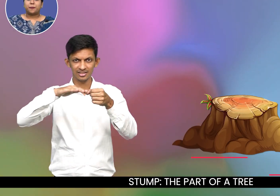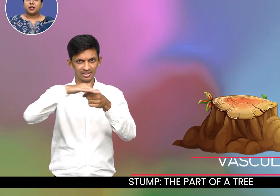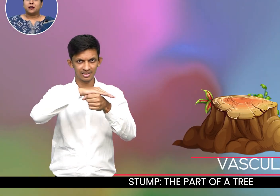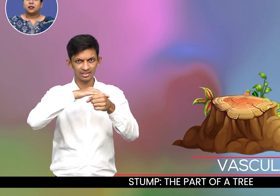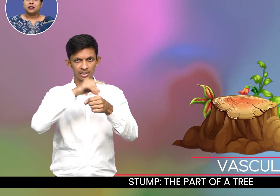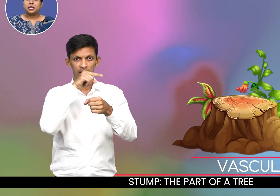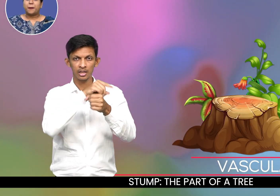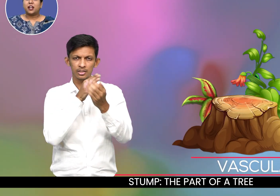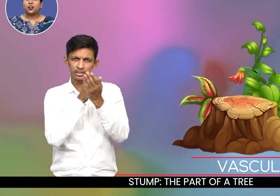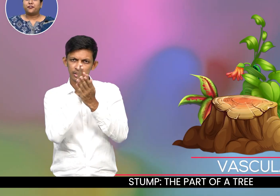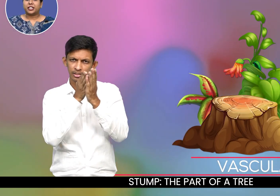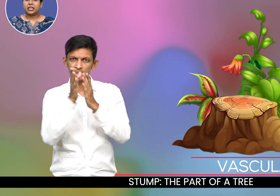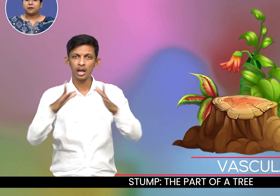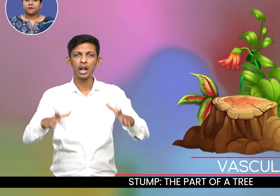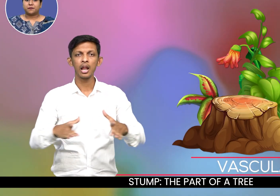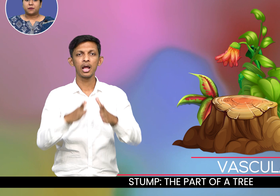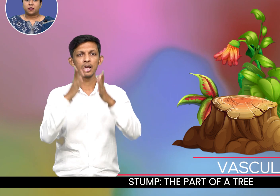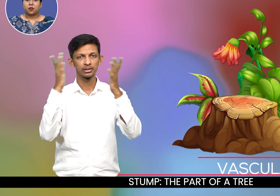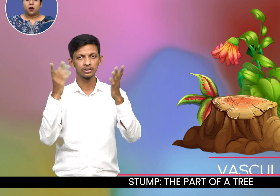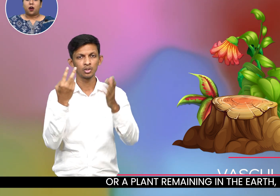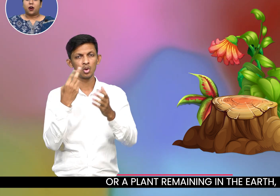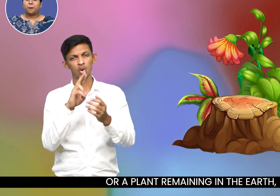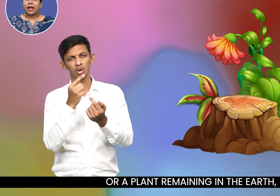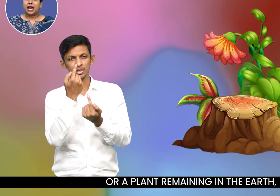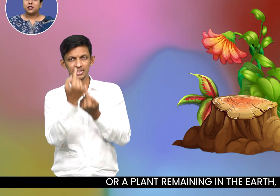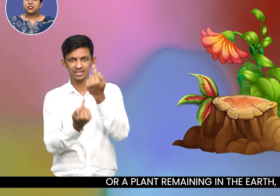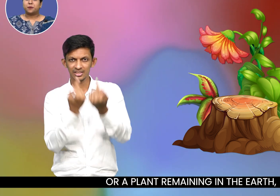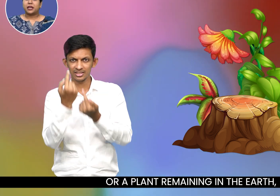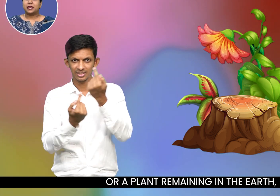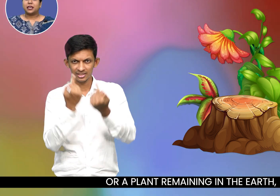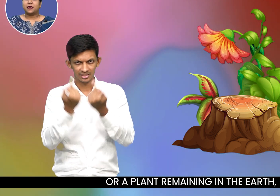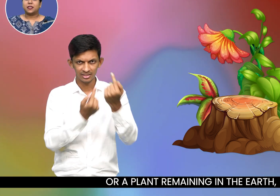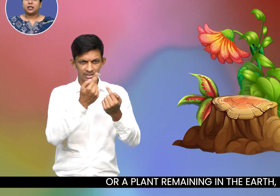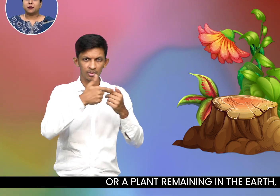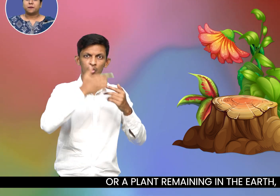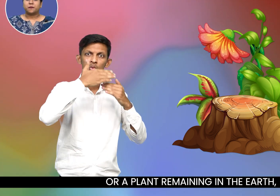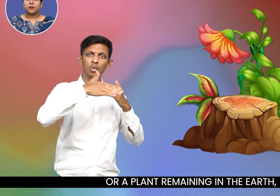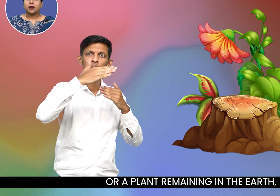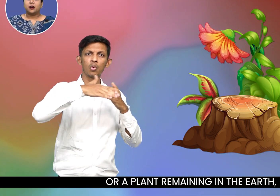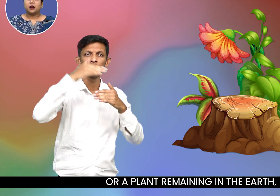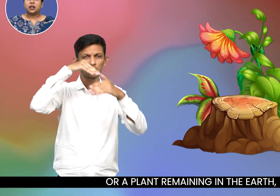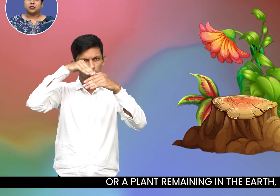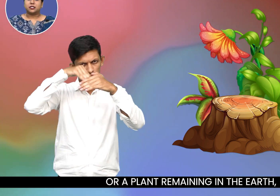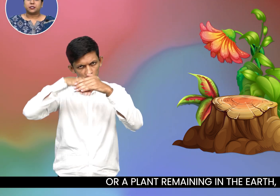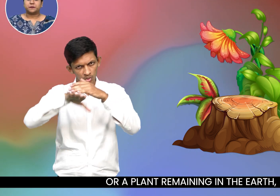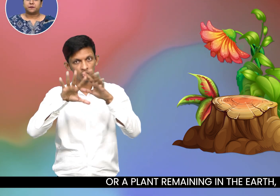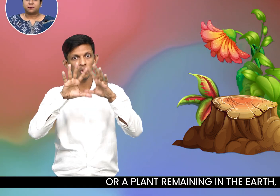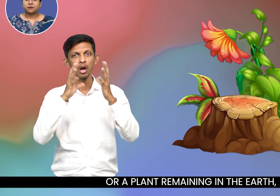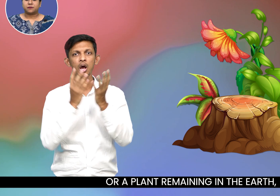Stump. The part of tree or a plant remaining in the